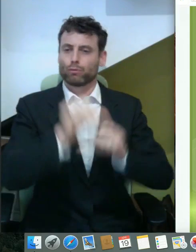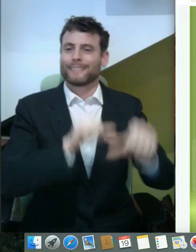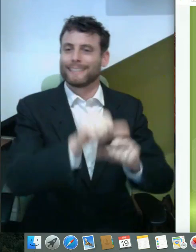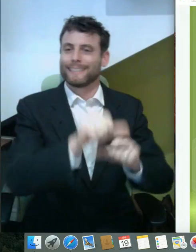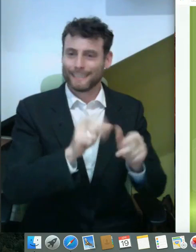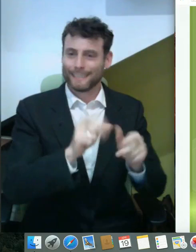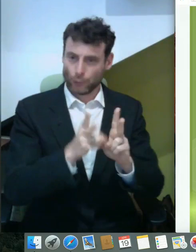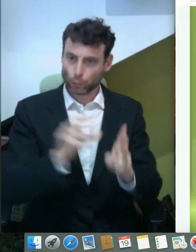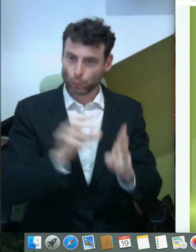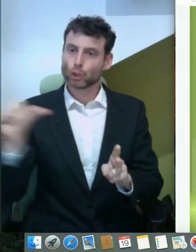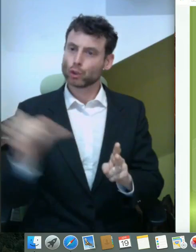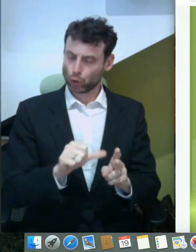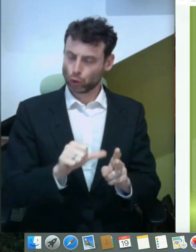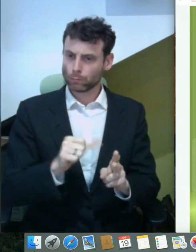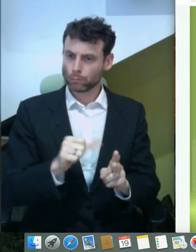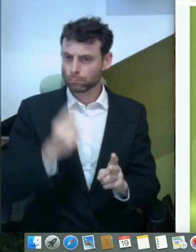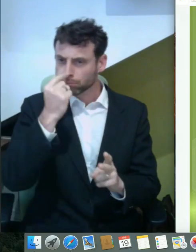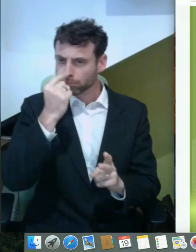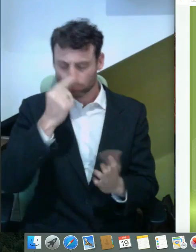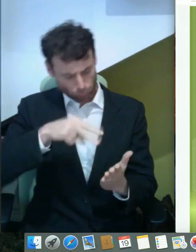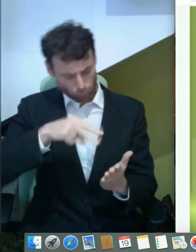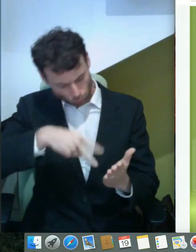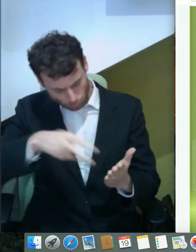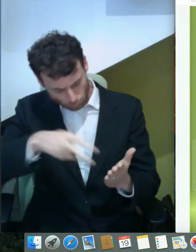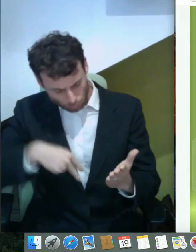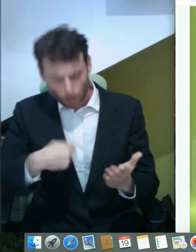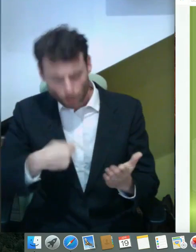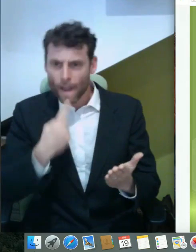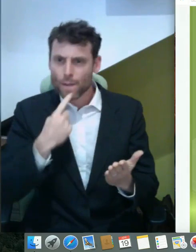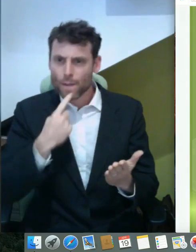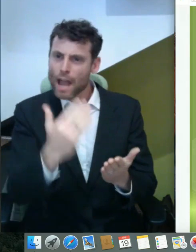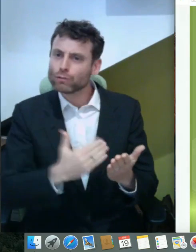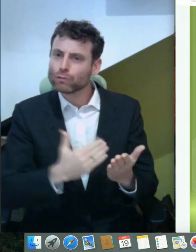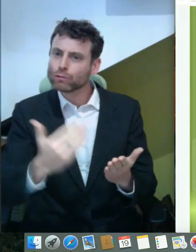and documentation before embarking on a trial.